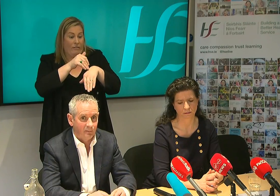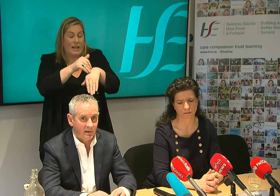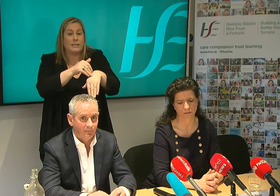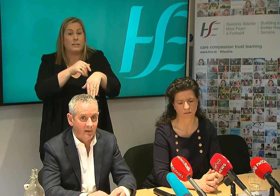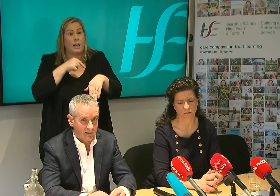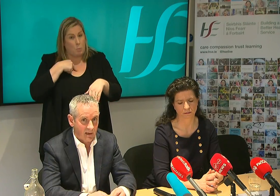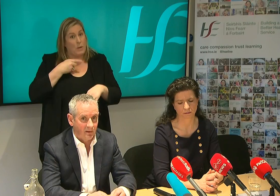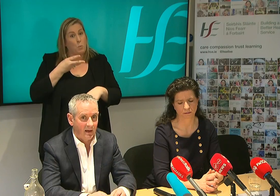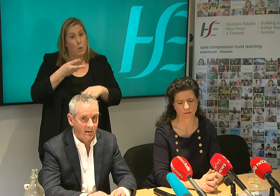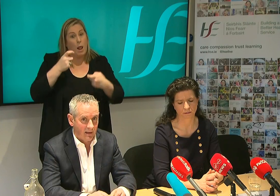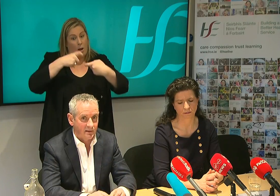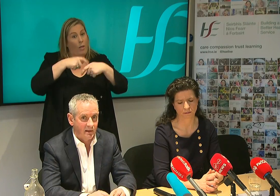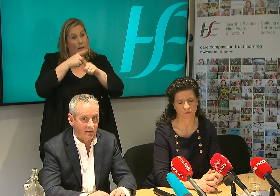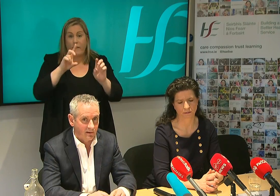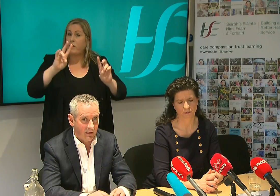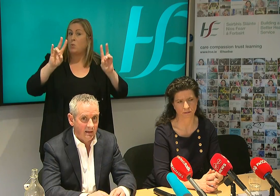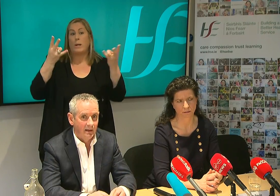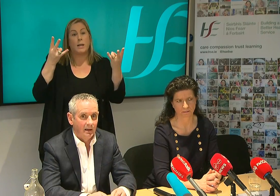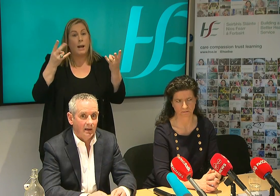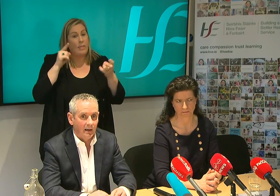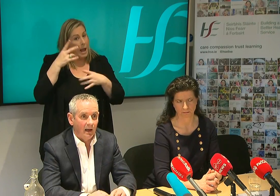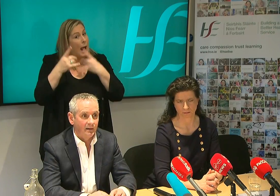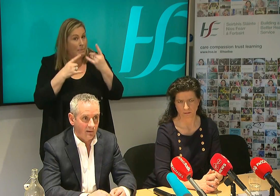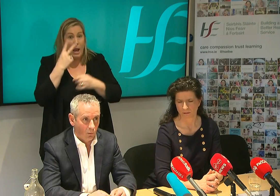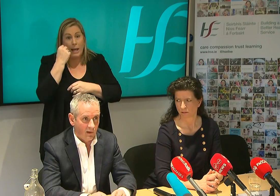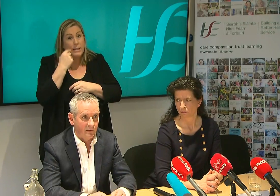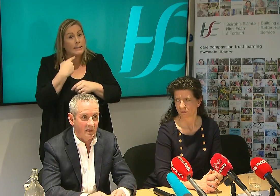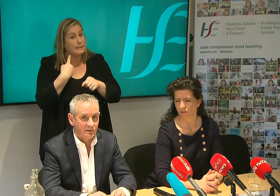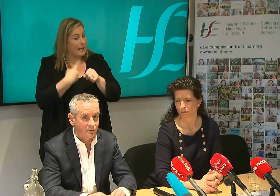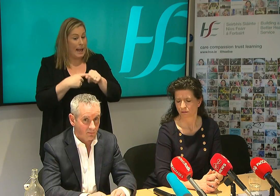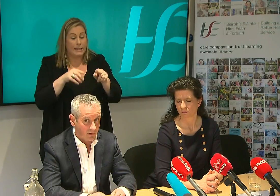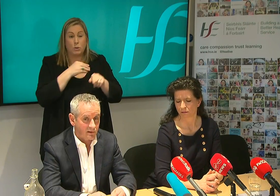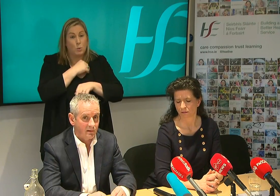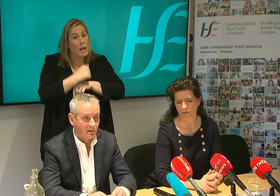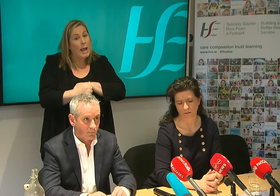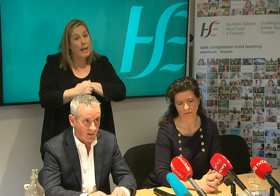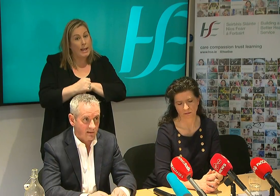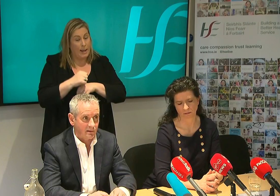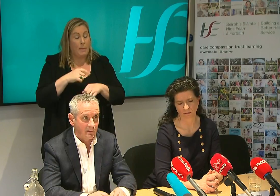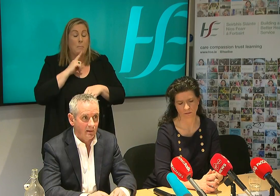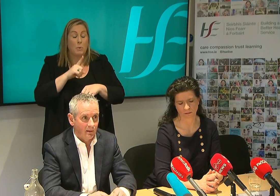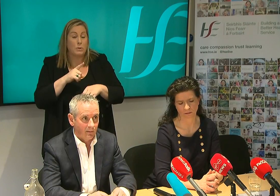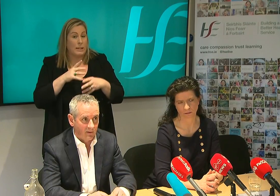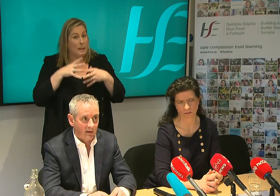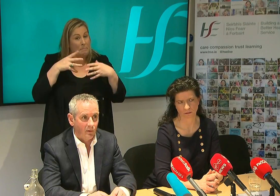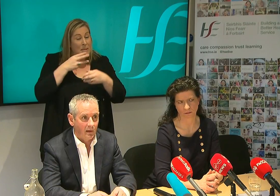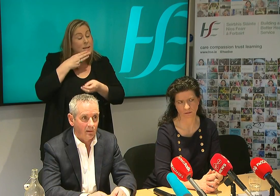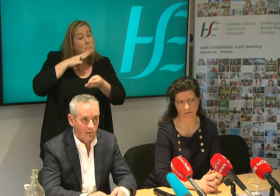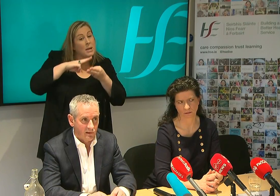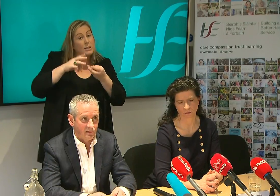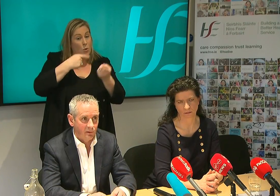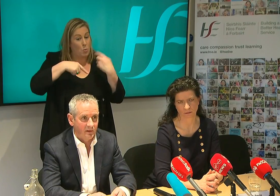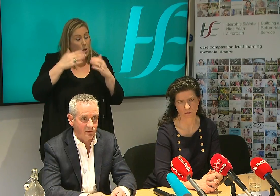very rapidly. And that's happened again last night and today. And then the wider messages for us, the biggest thing we